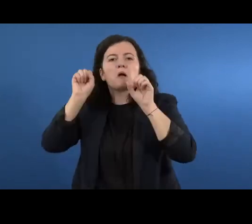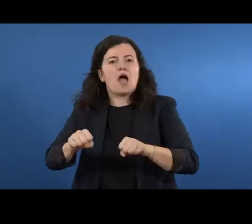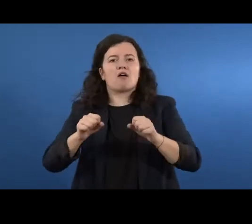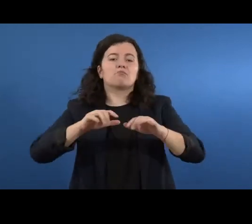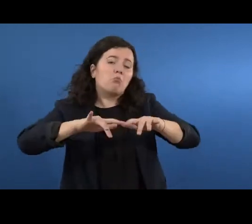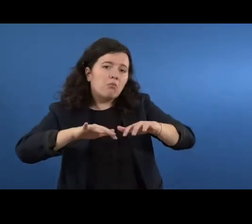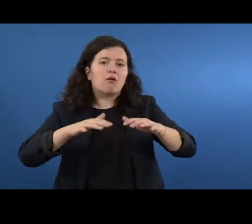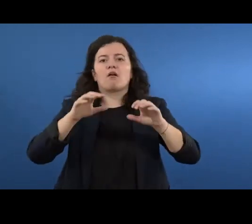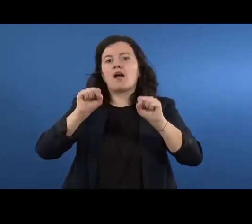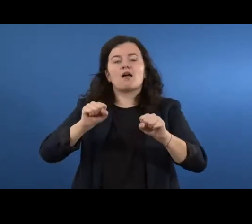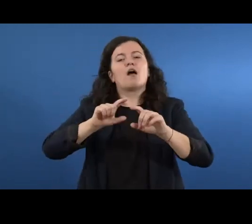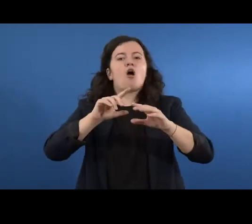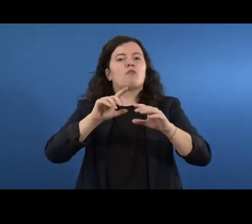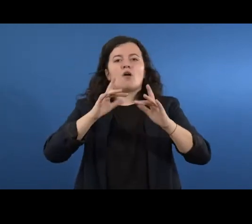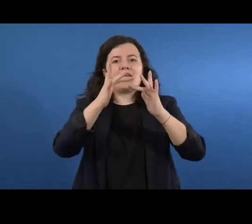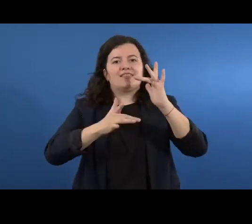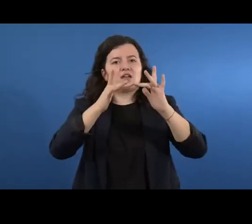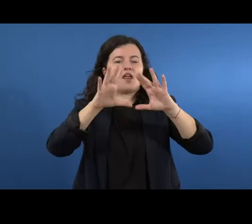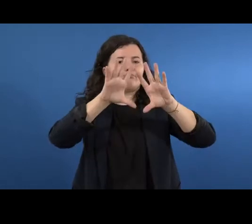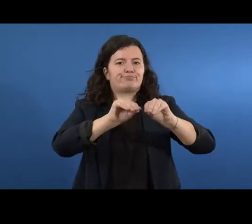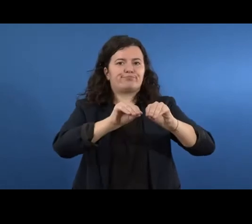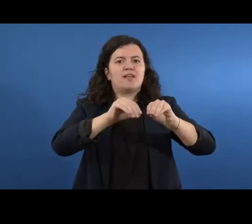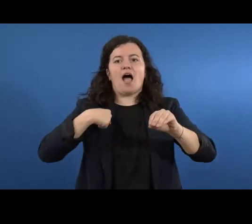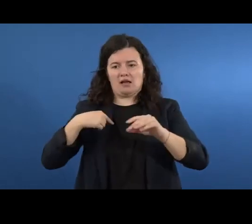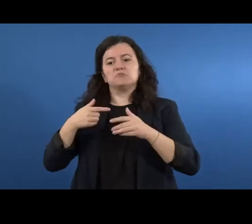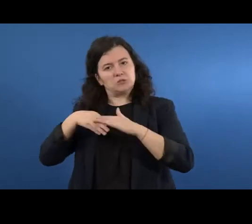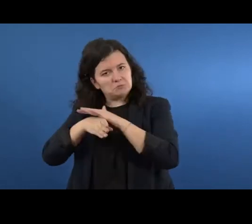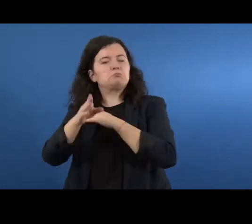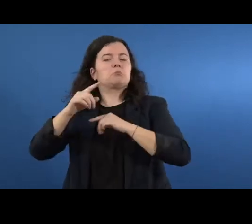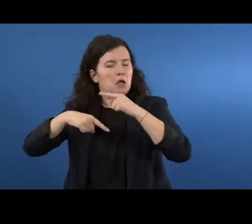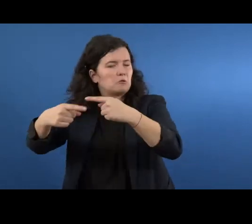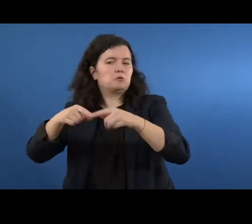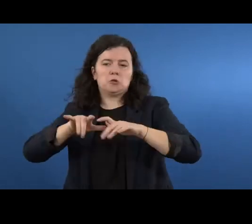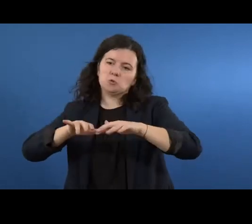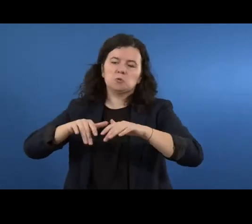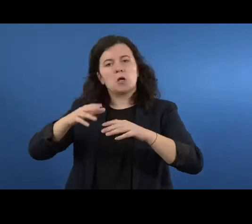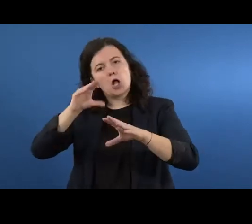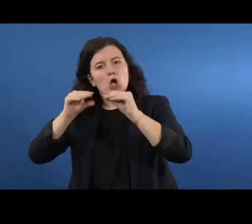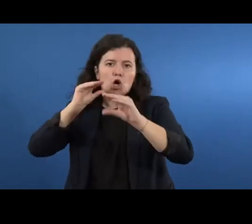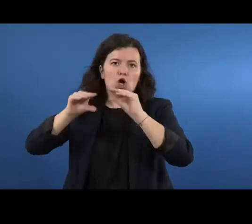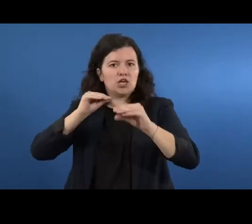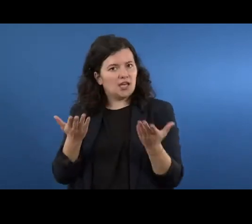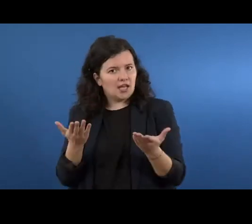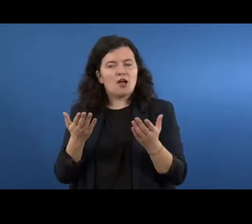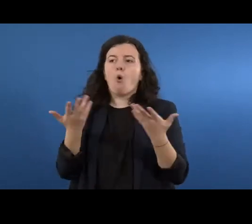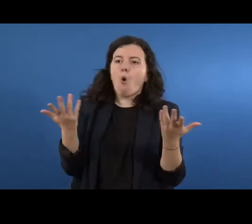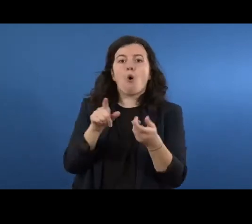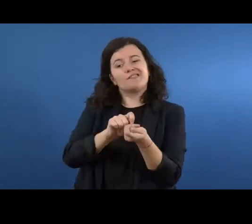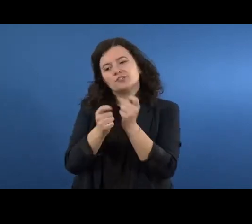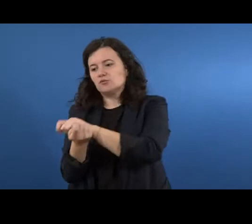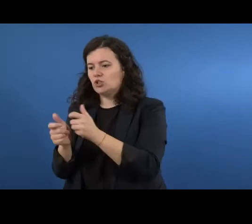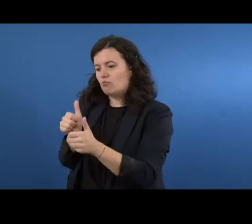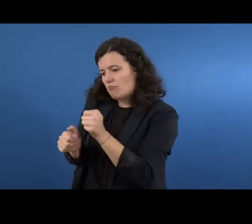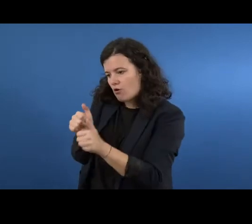any content approach, like the ATA-WADAC sometimes referred to approach. And I would definitely love to